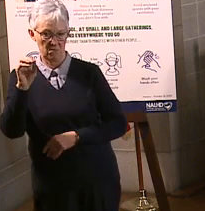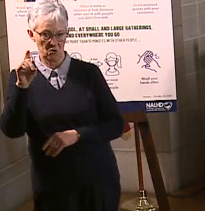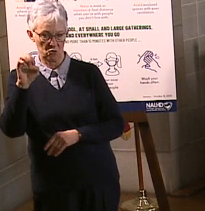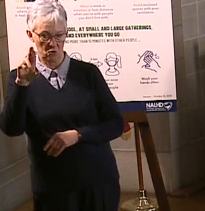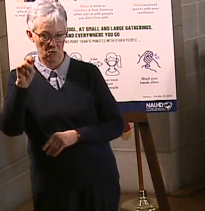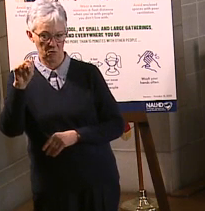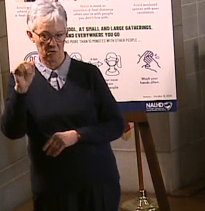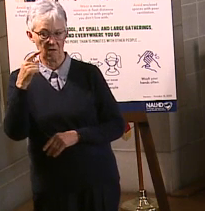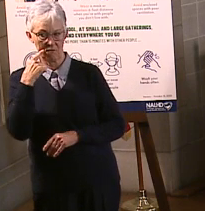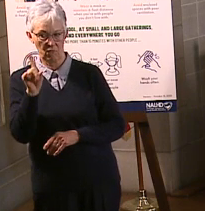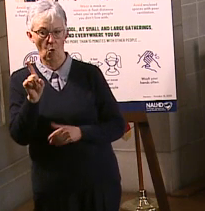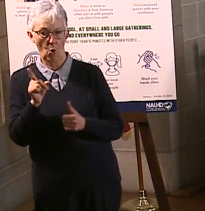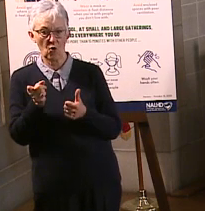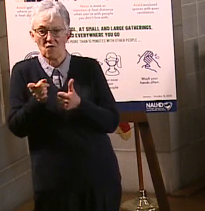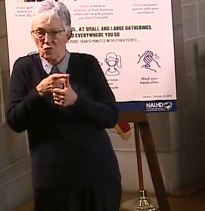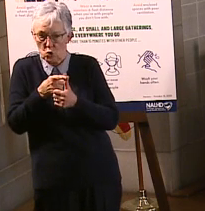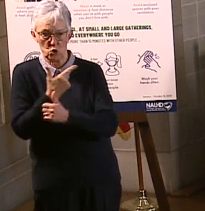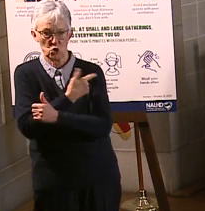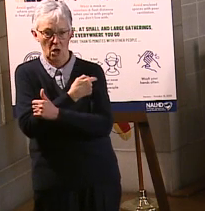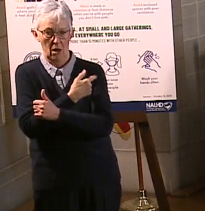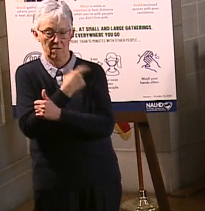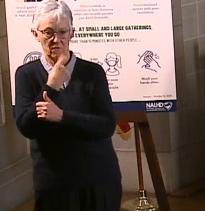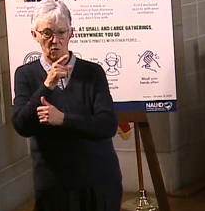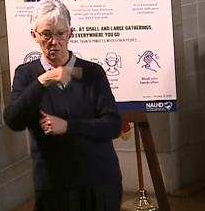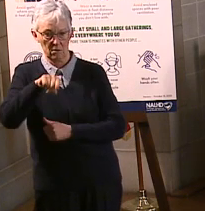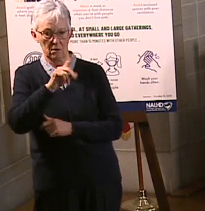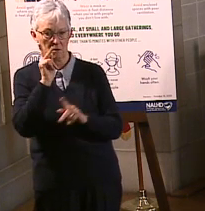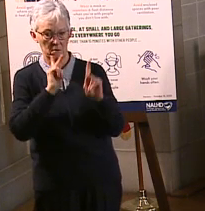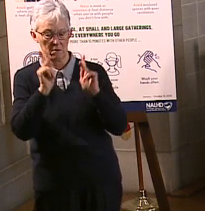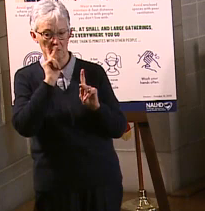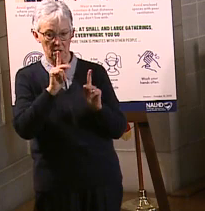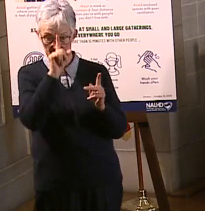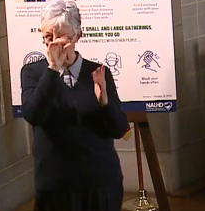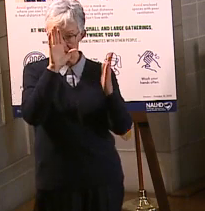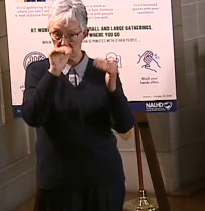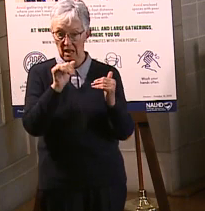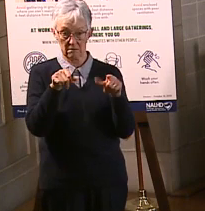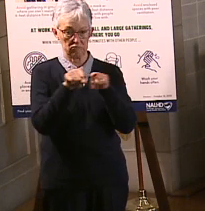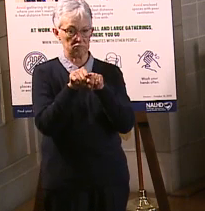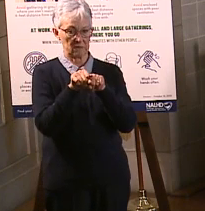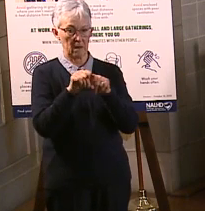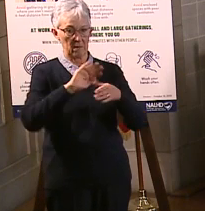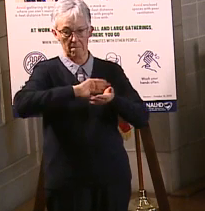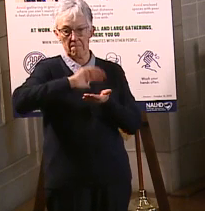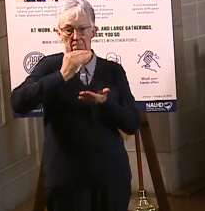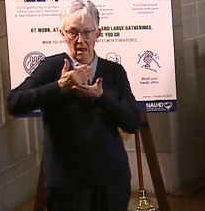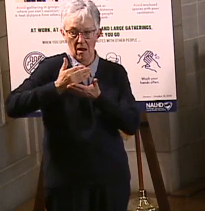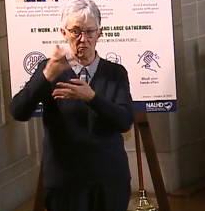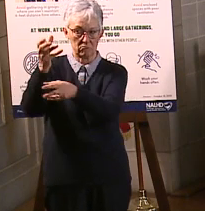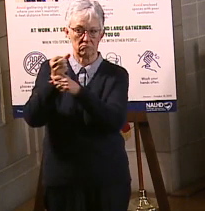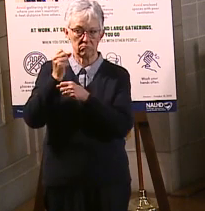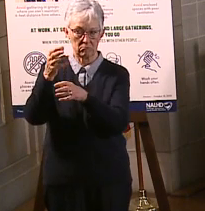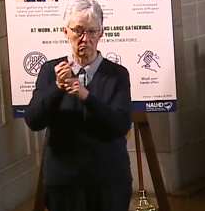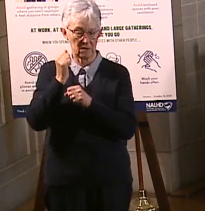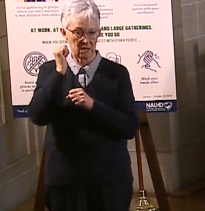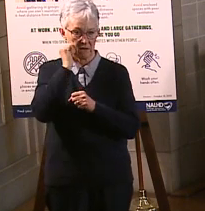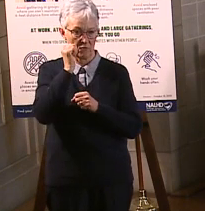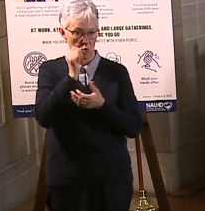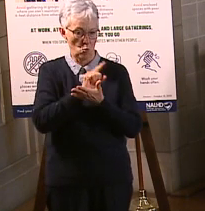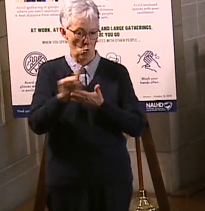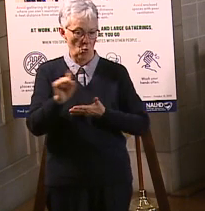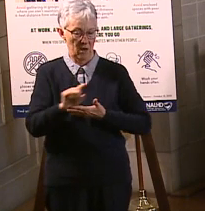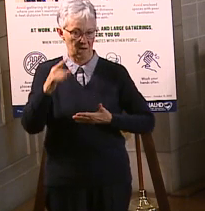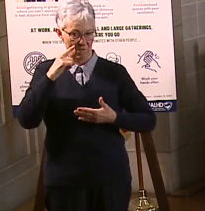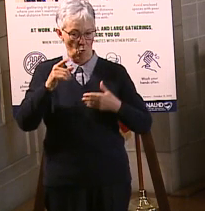primary doses. And we expect to receive this quantity each week moving forward for the next 3 weeks. Each week, we're also